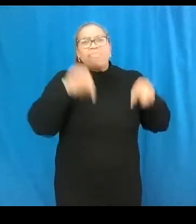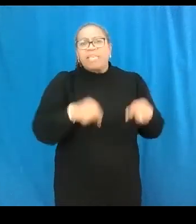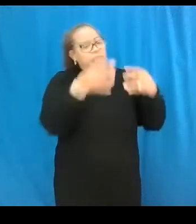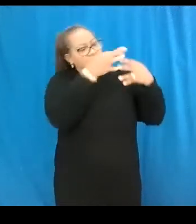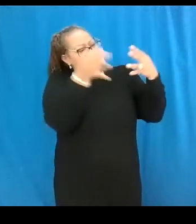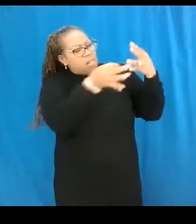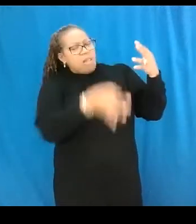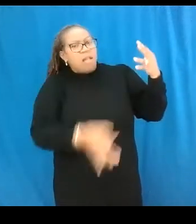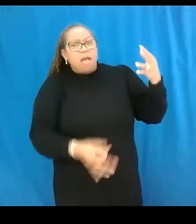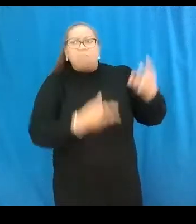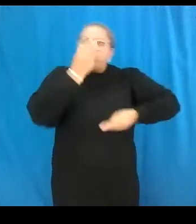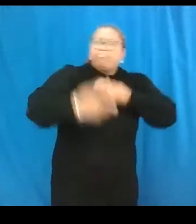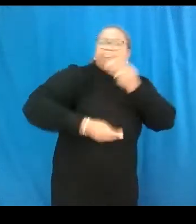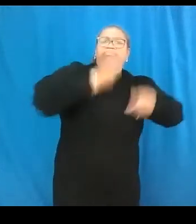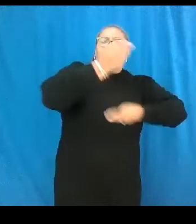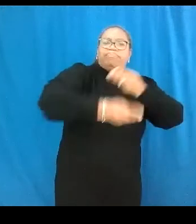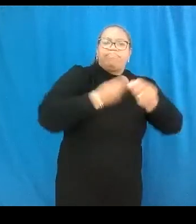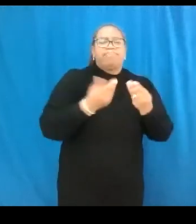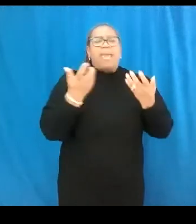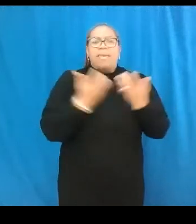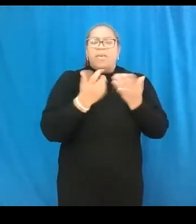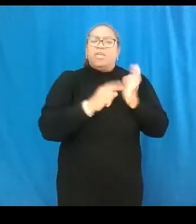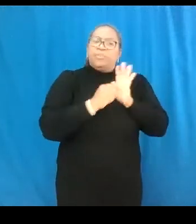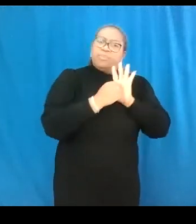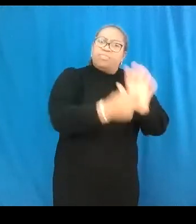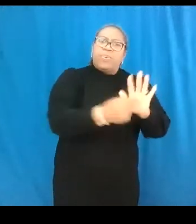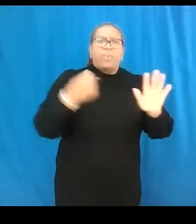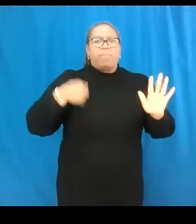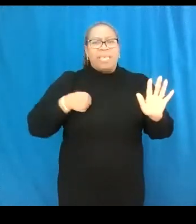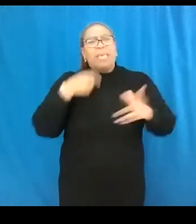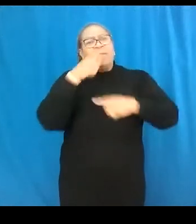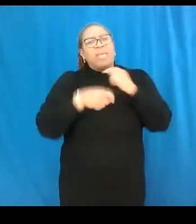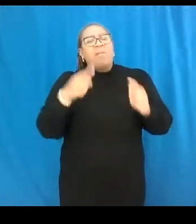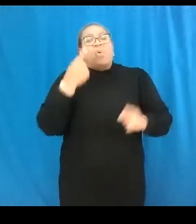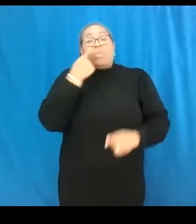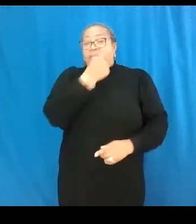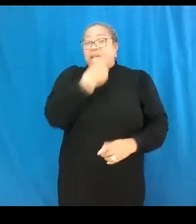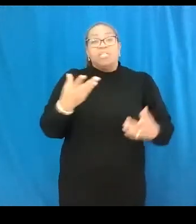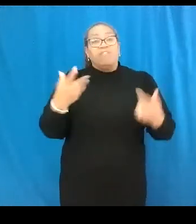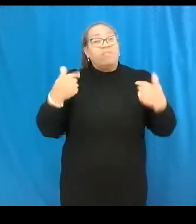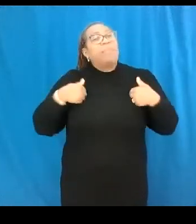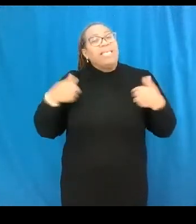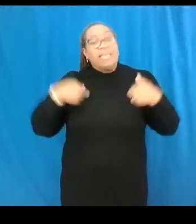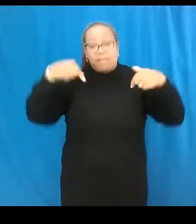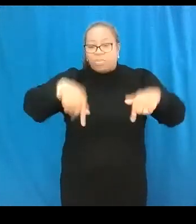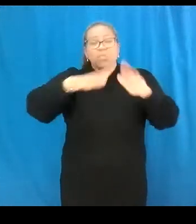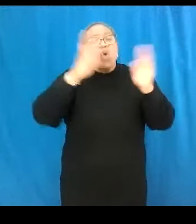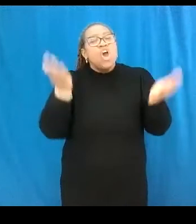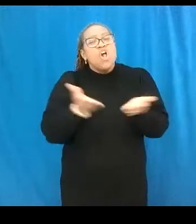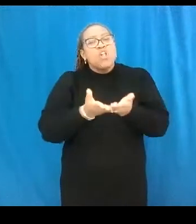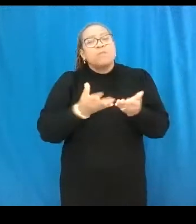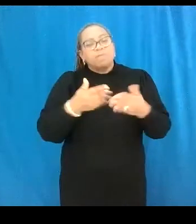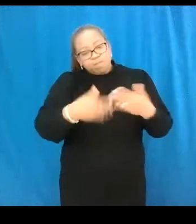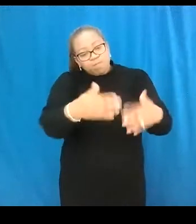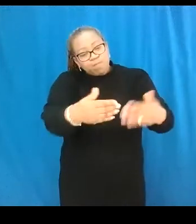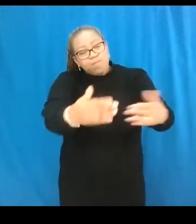how you can best represent me in this world and be a witness of me in this world. And in Matthew chapter 5, verse